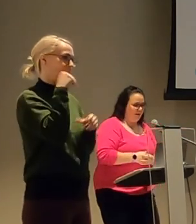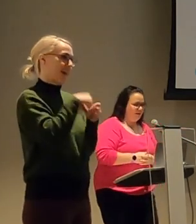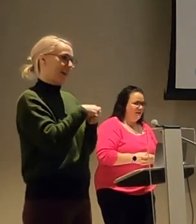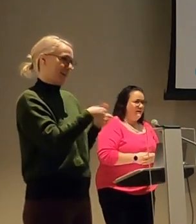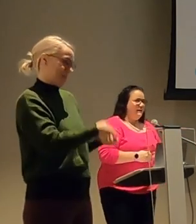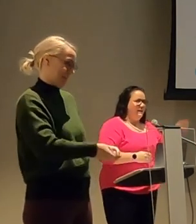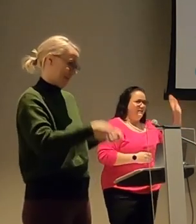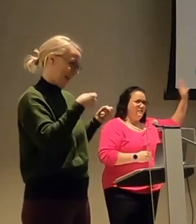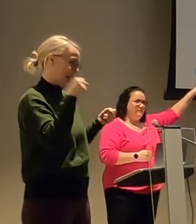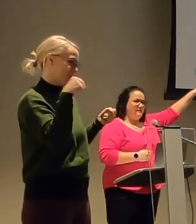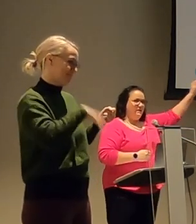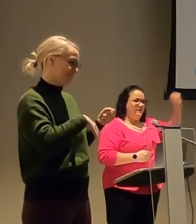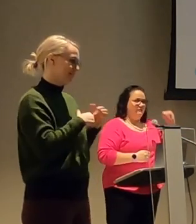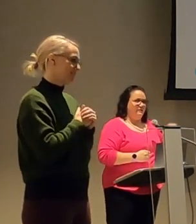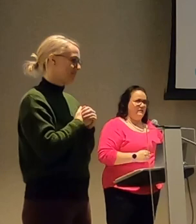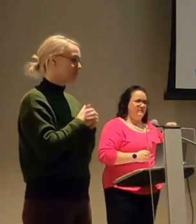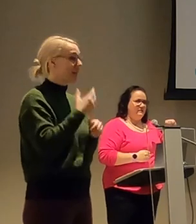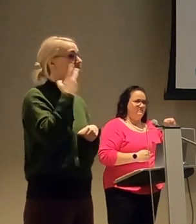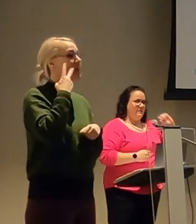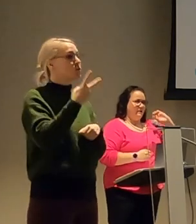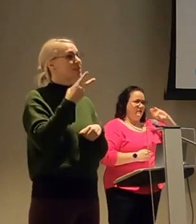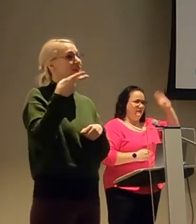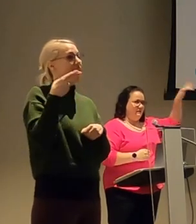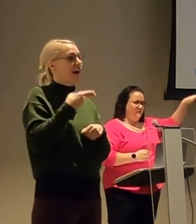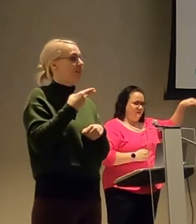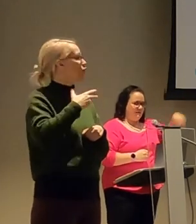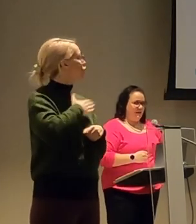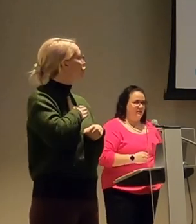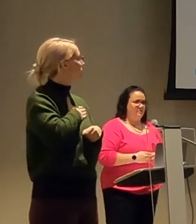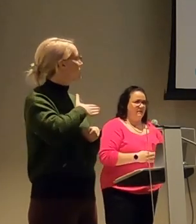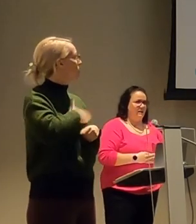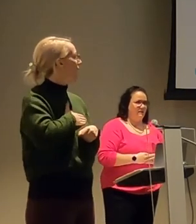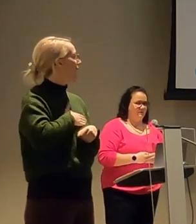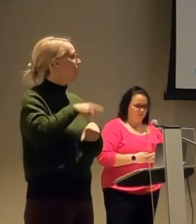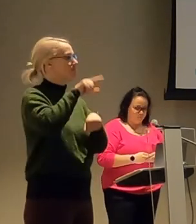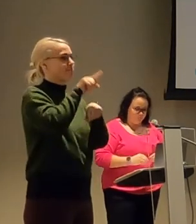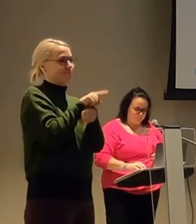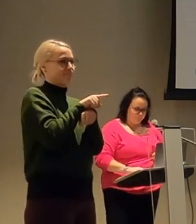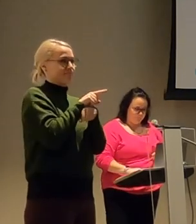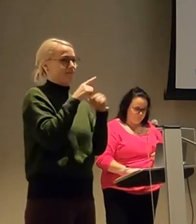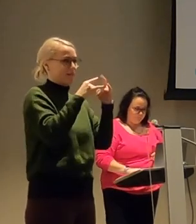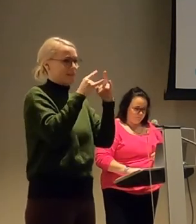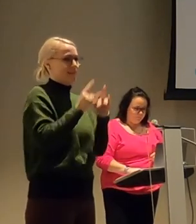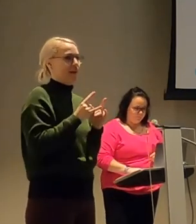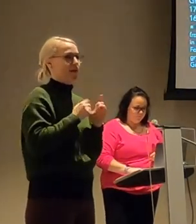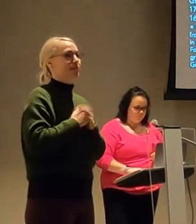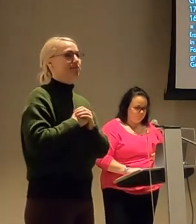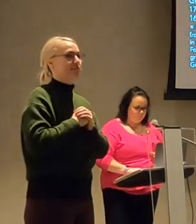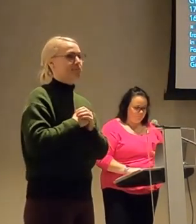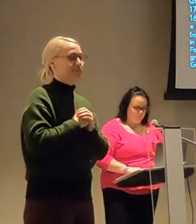maidservant's bag. And then you see Holofernes' body in the tent behind.